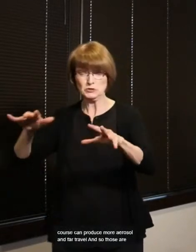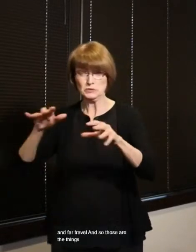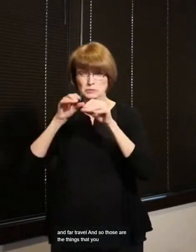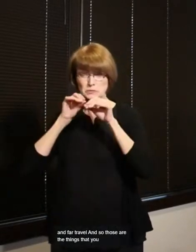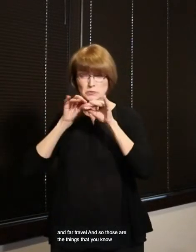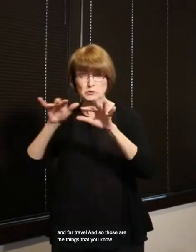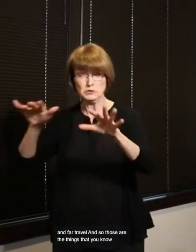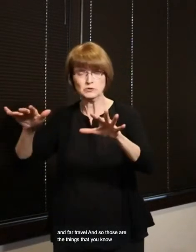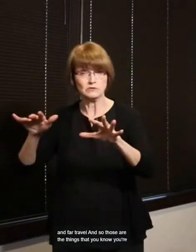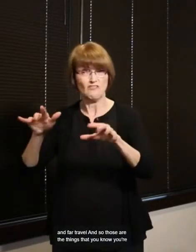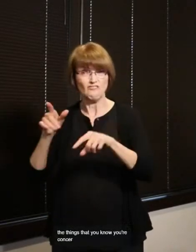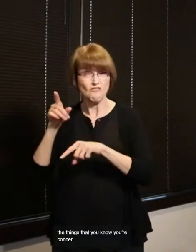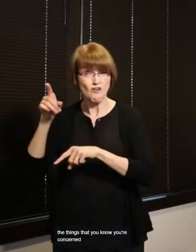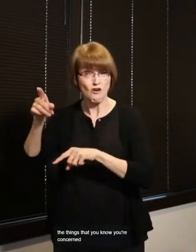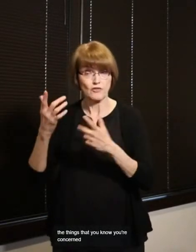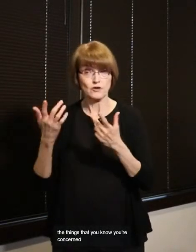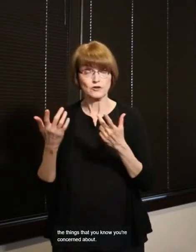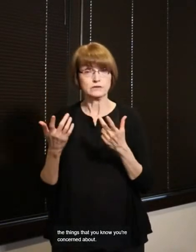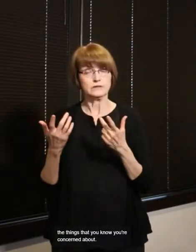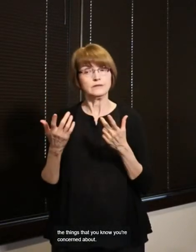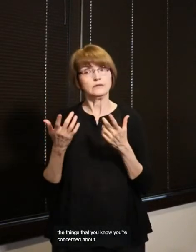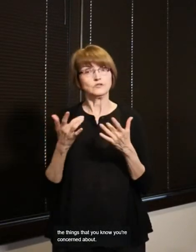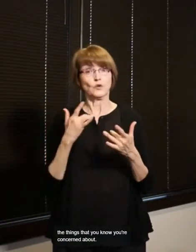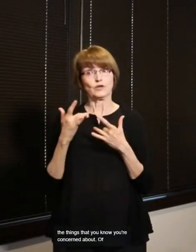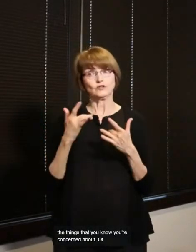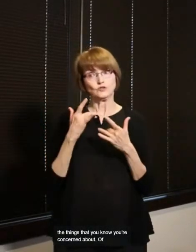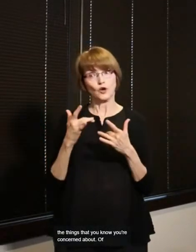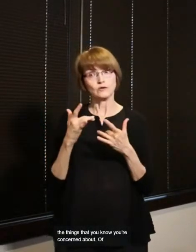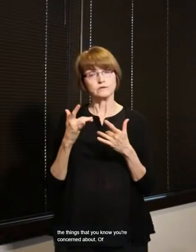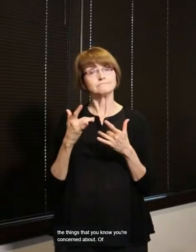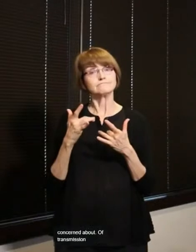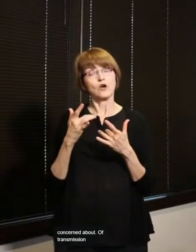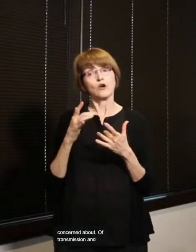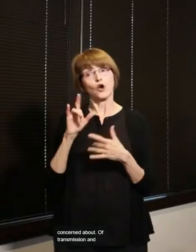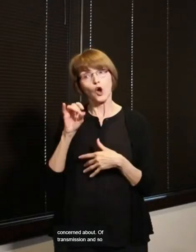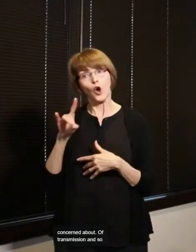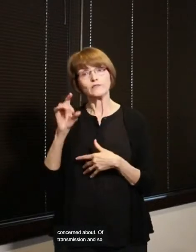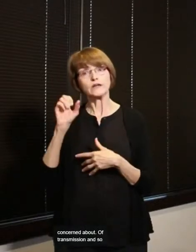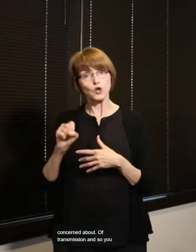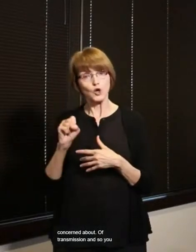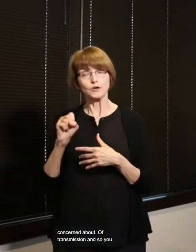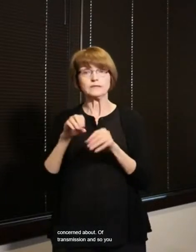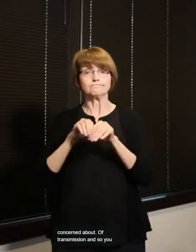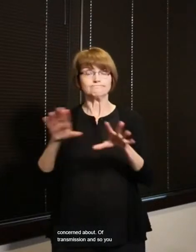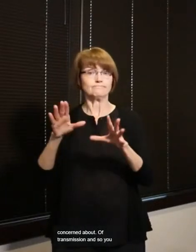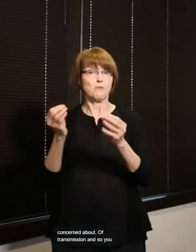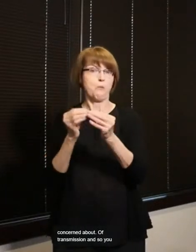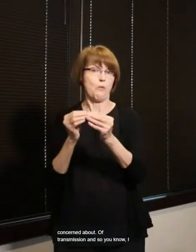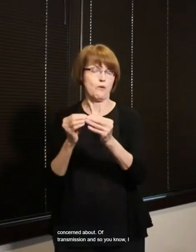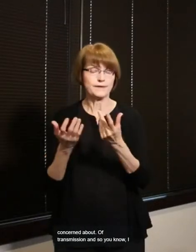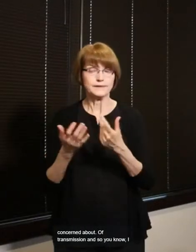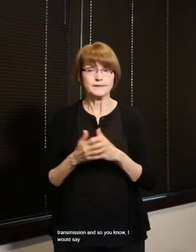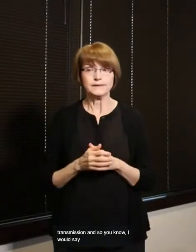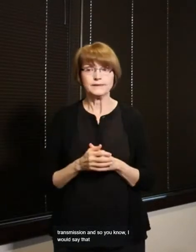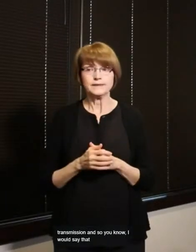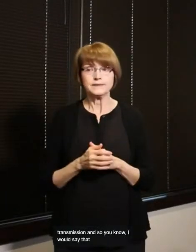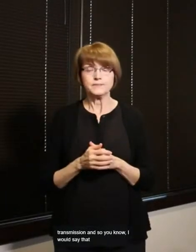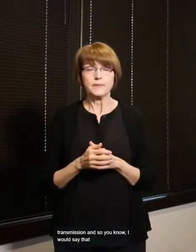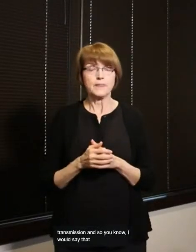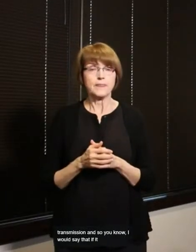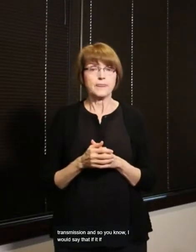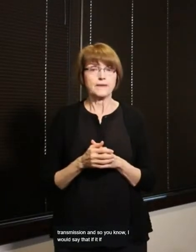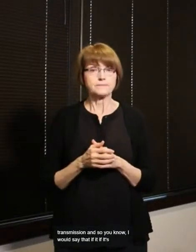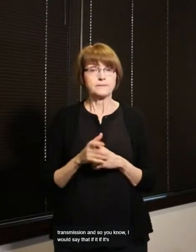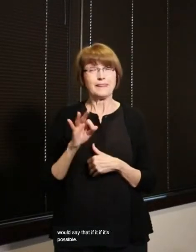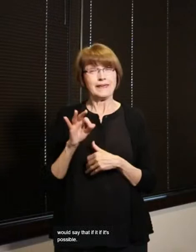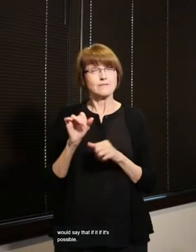that you're concerned about probability of transmission. And so I would say that if